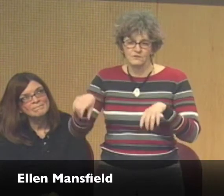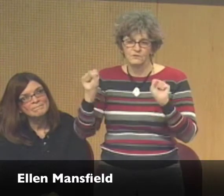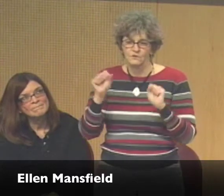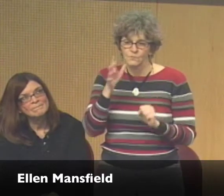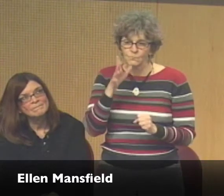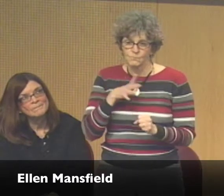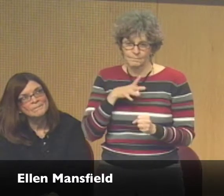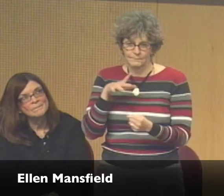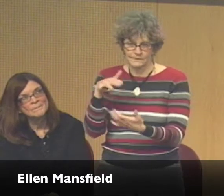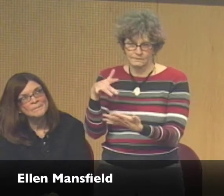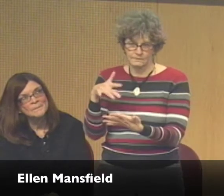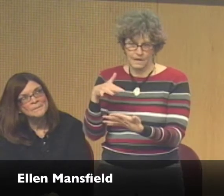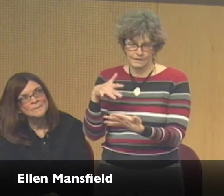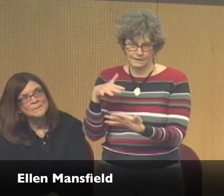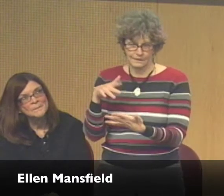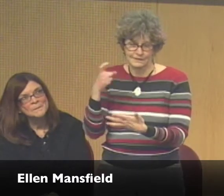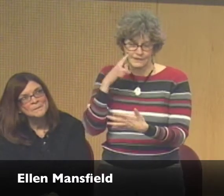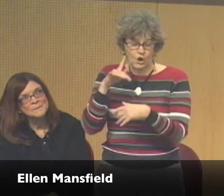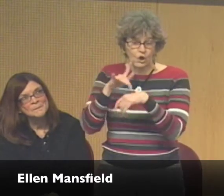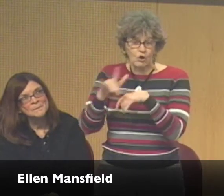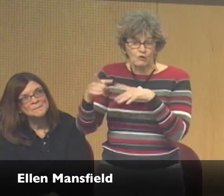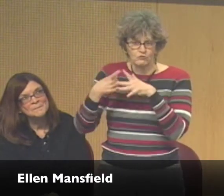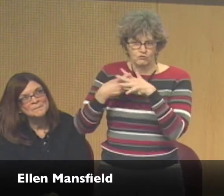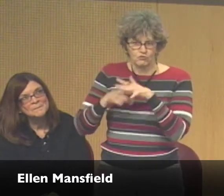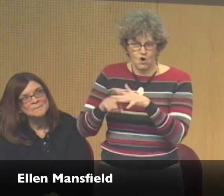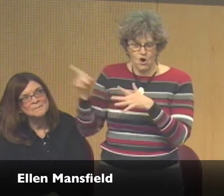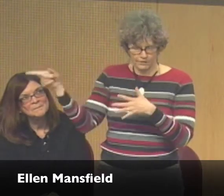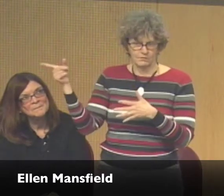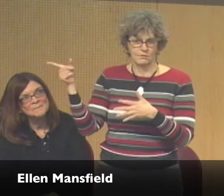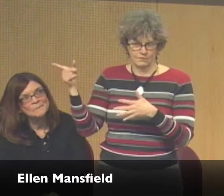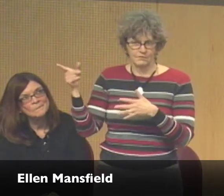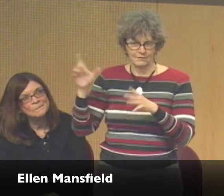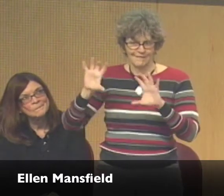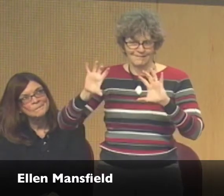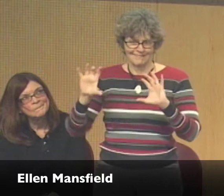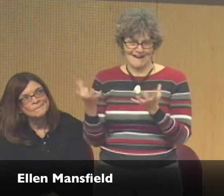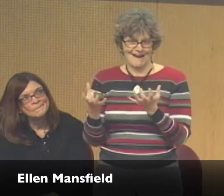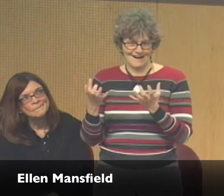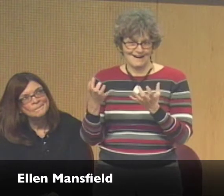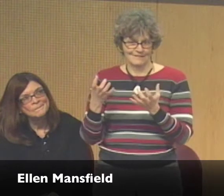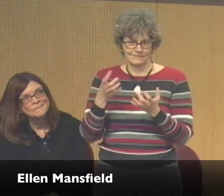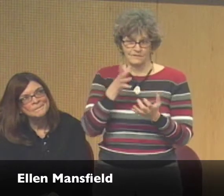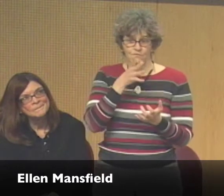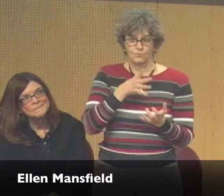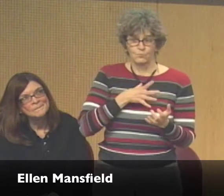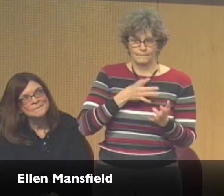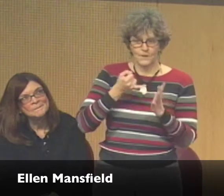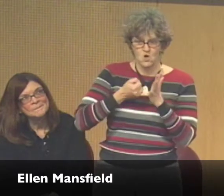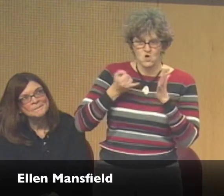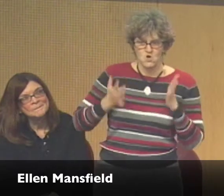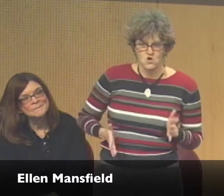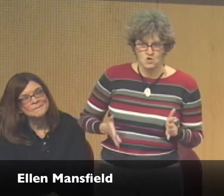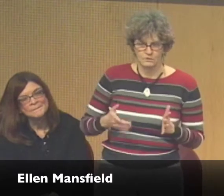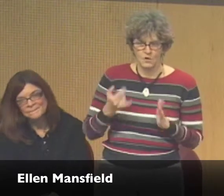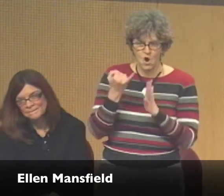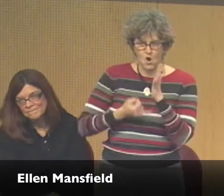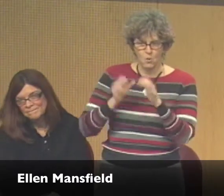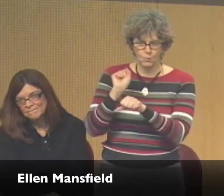my BFA. And then I also did a minor in women's studies. And just recently, they started a class on women artists